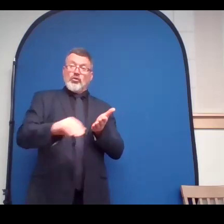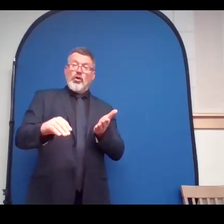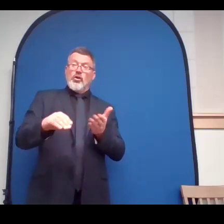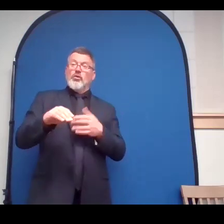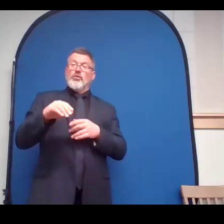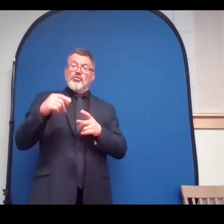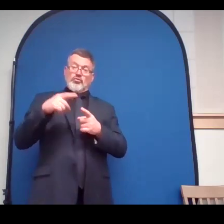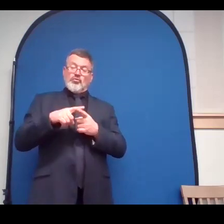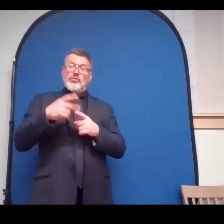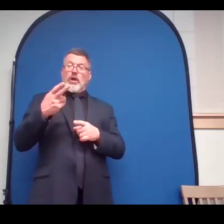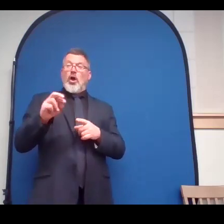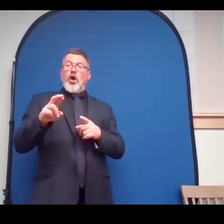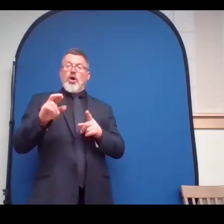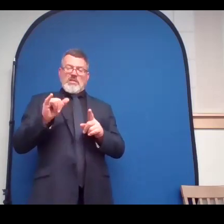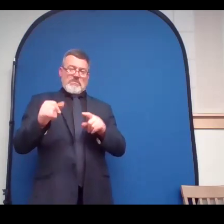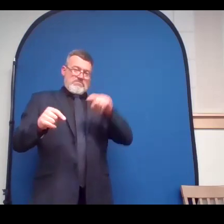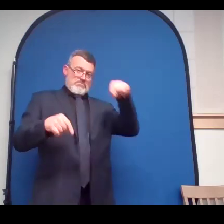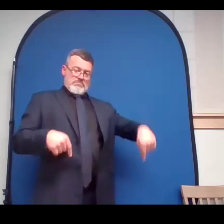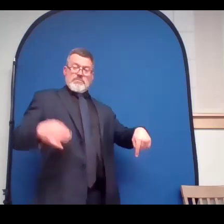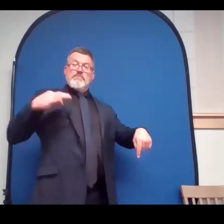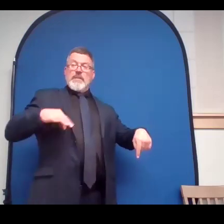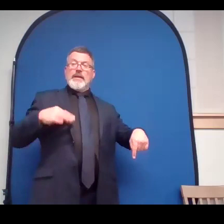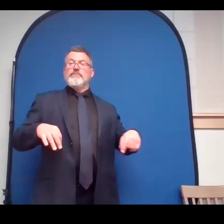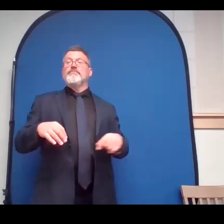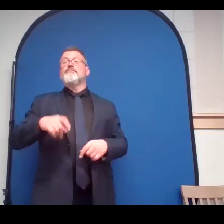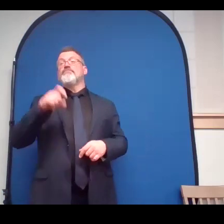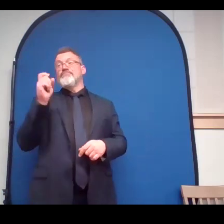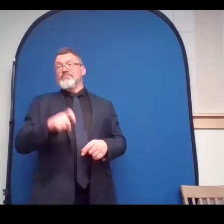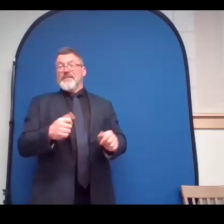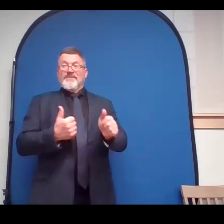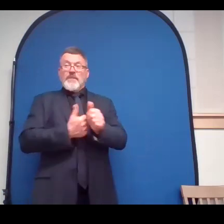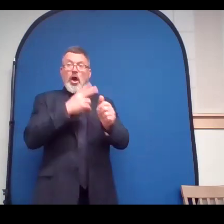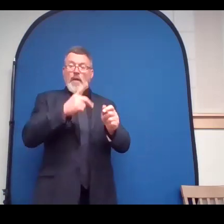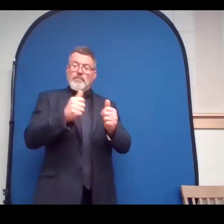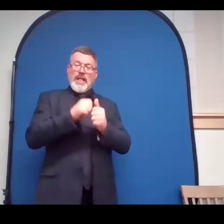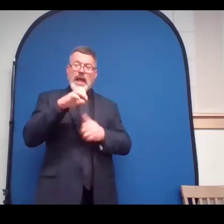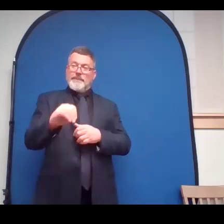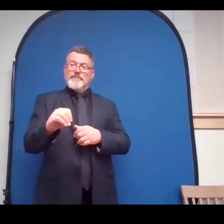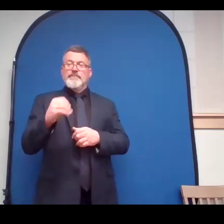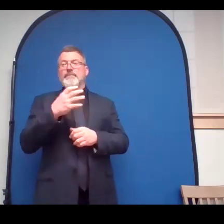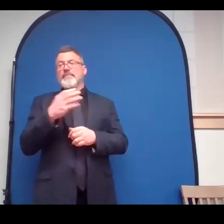yes. He followed up with case management and brigade medical officer.